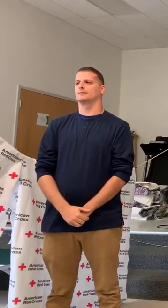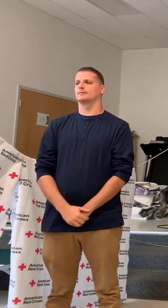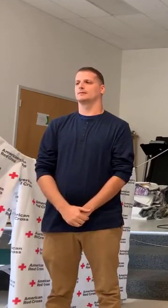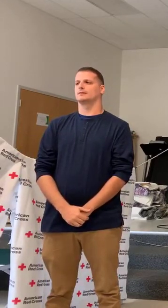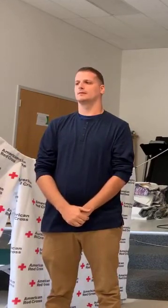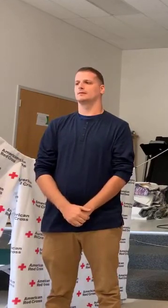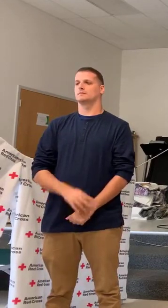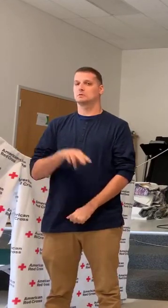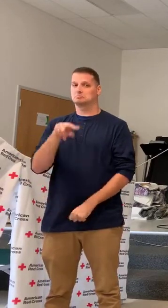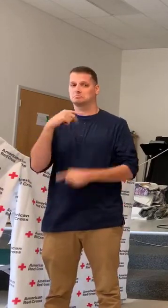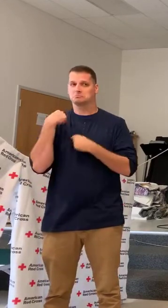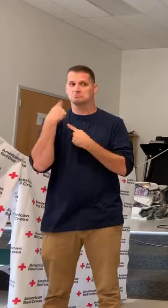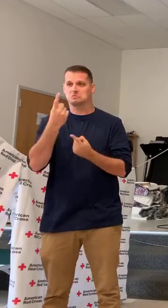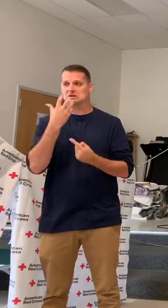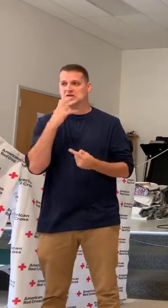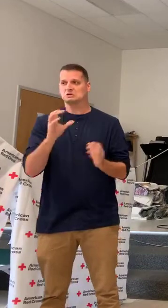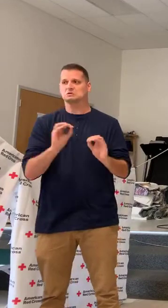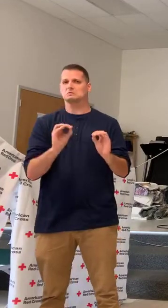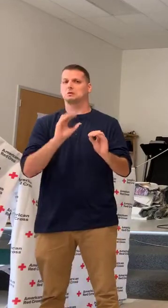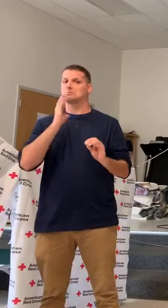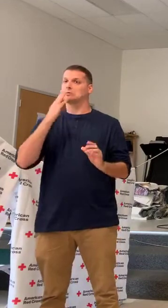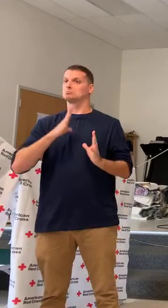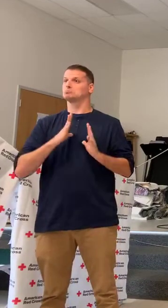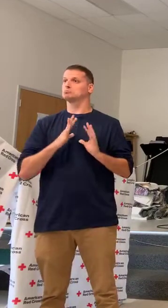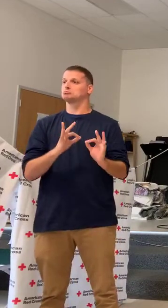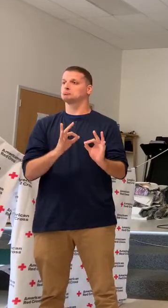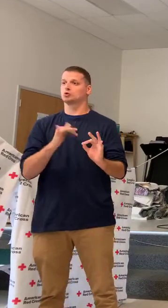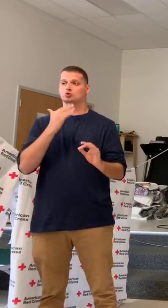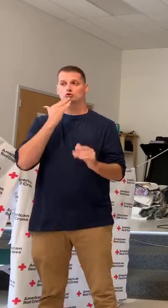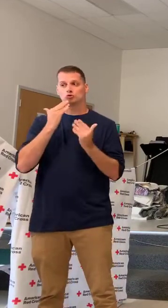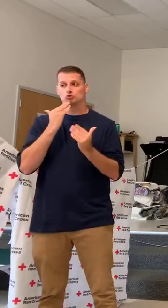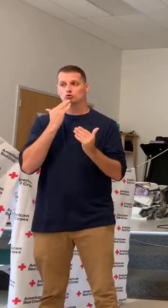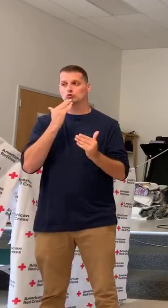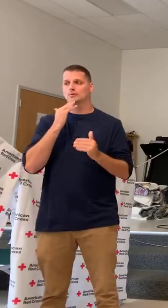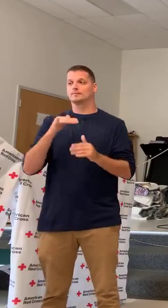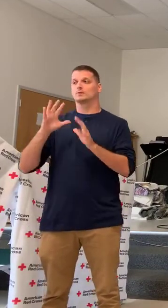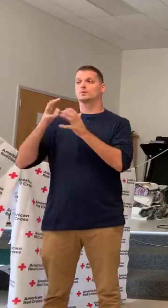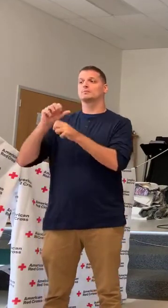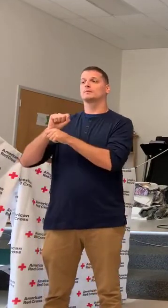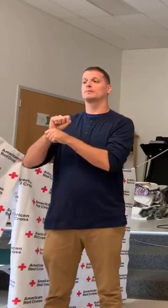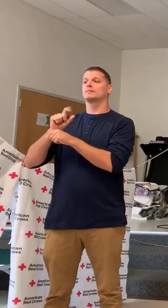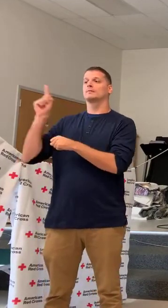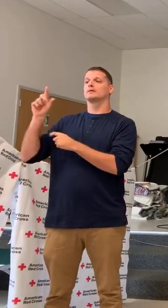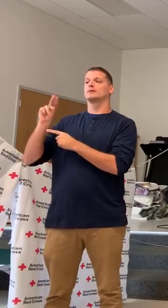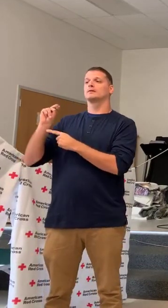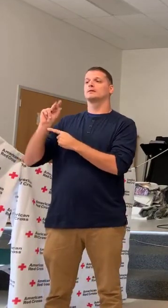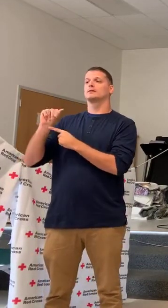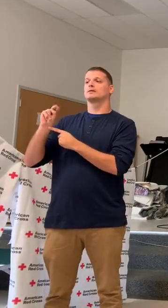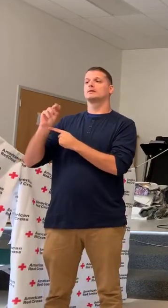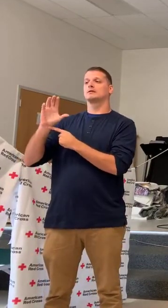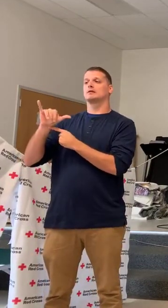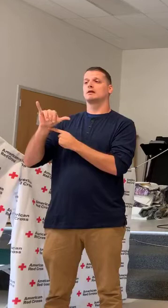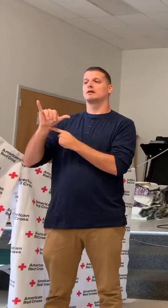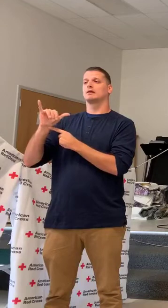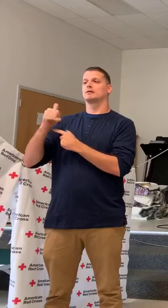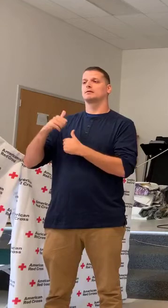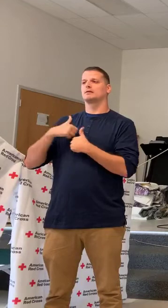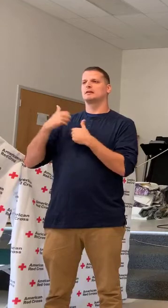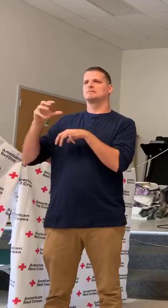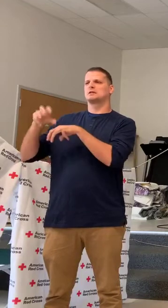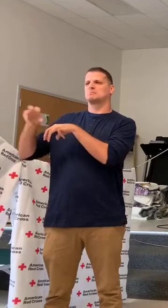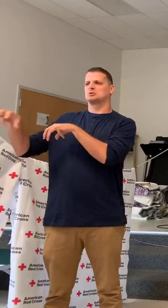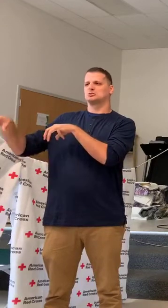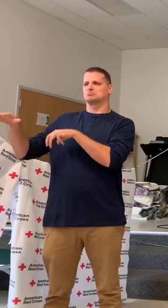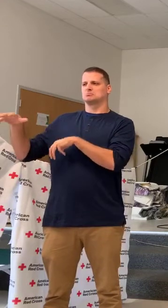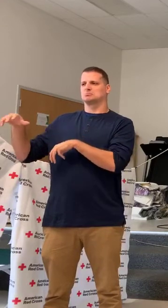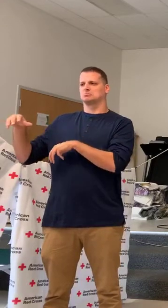the line, so that's really good. Crews are working in and around the Yancey neighborhood. There's a lot of hazards still up